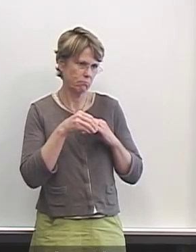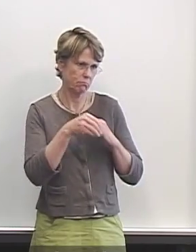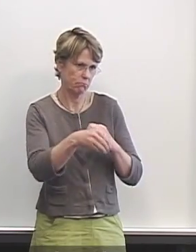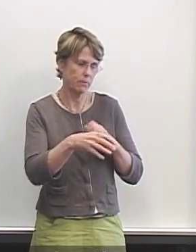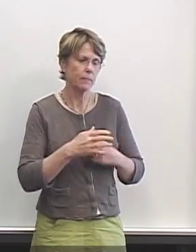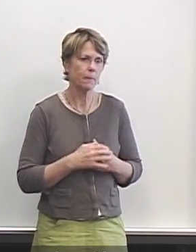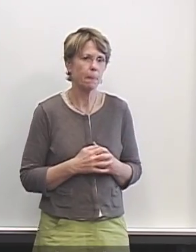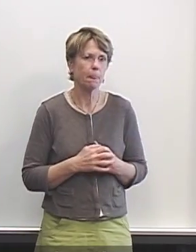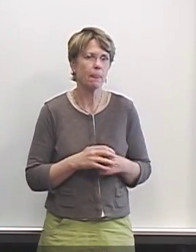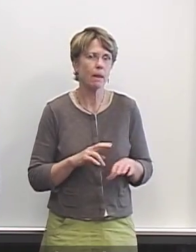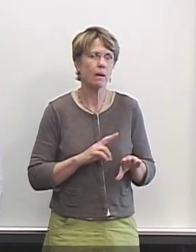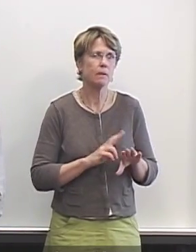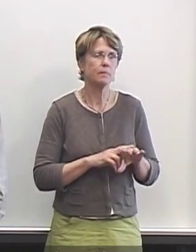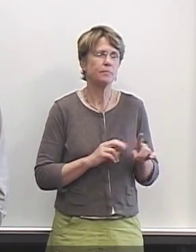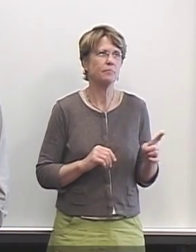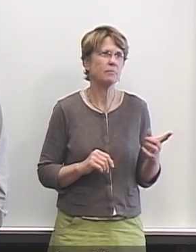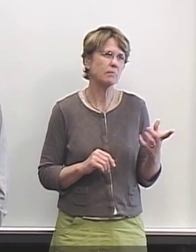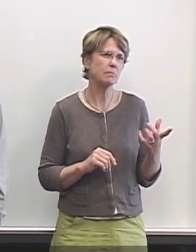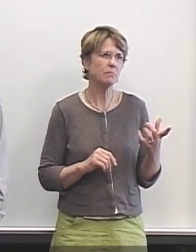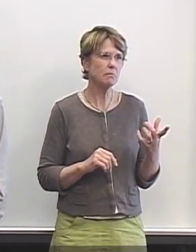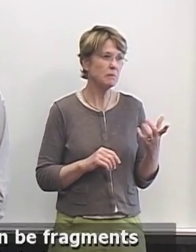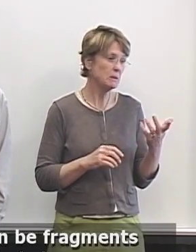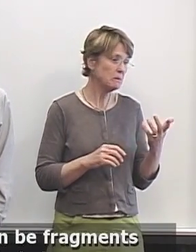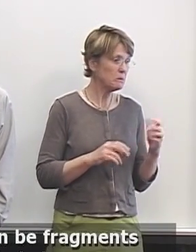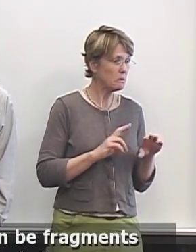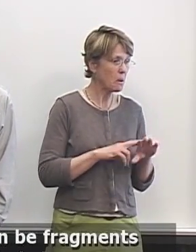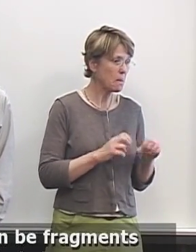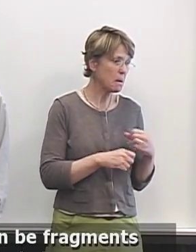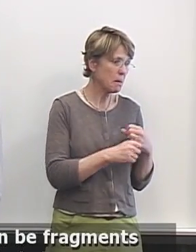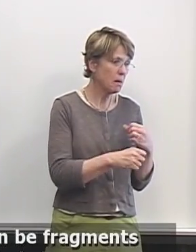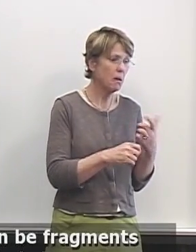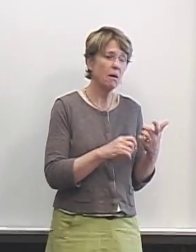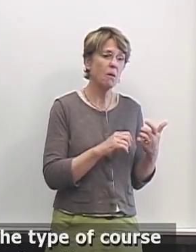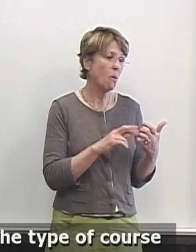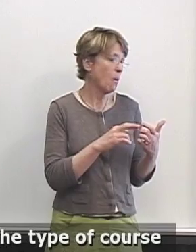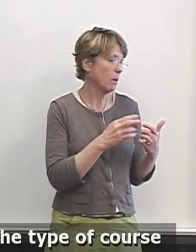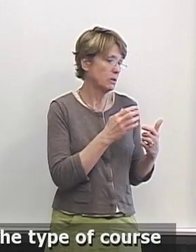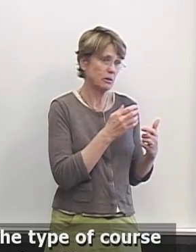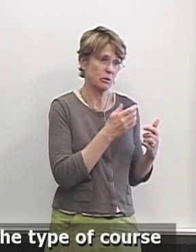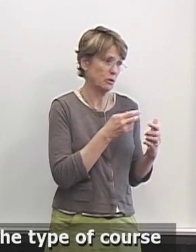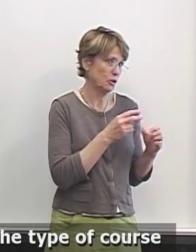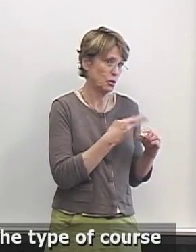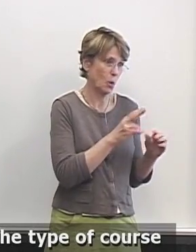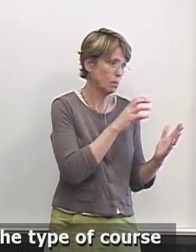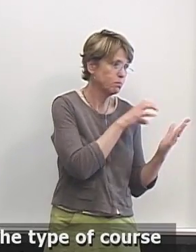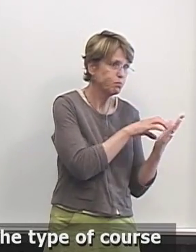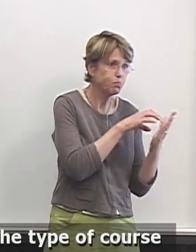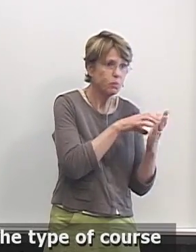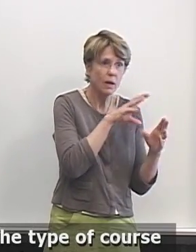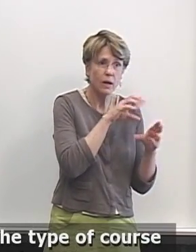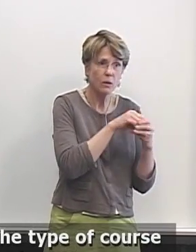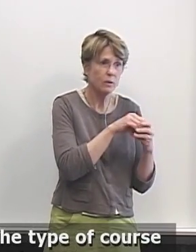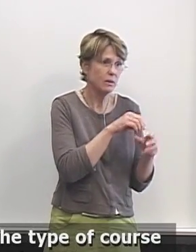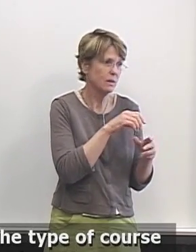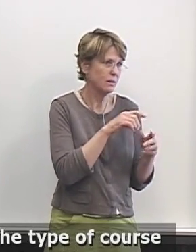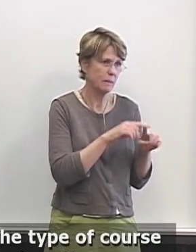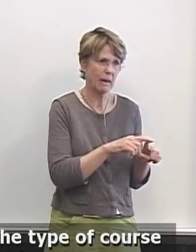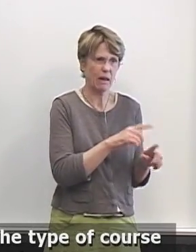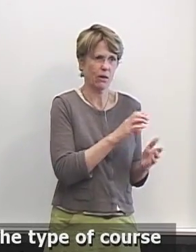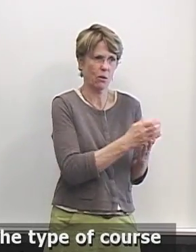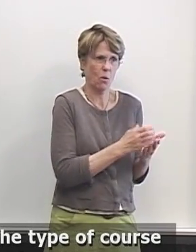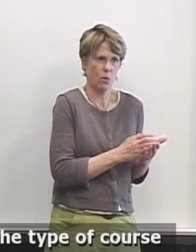Usually of some length, but there can be fragments included depending on the type of